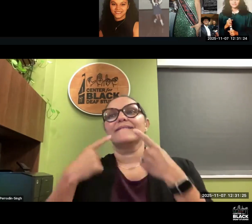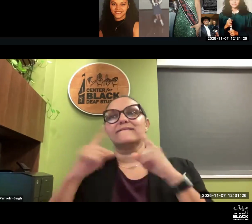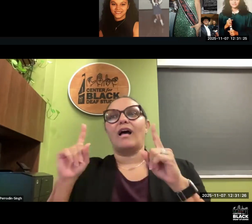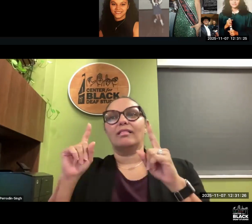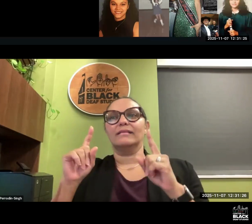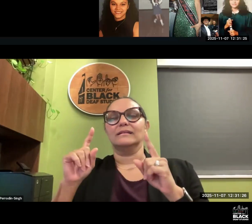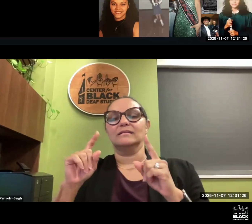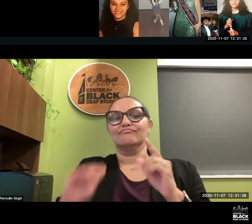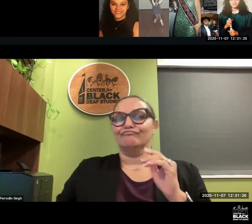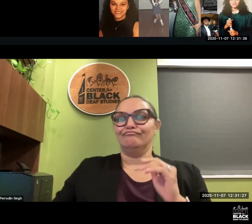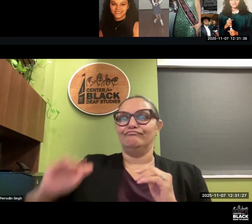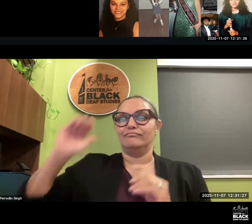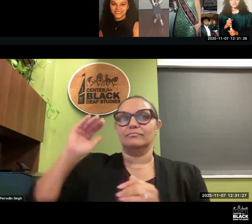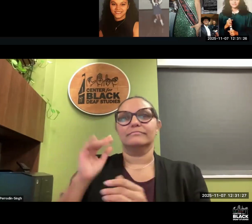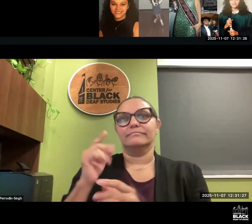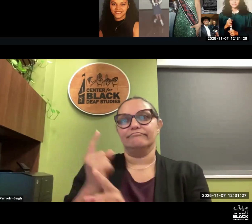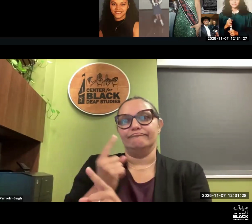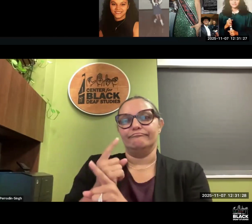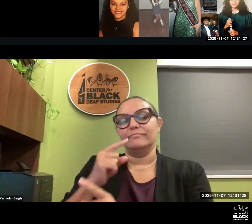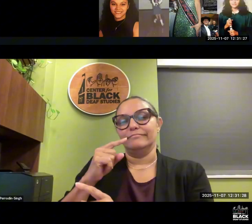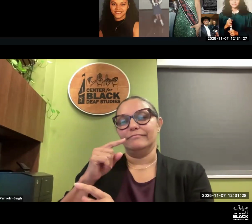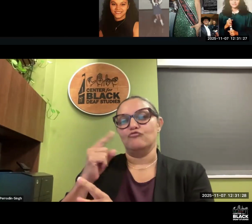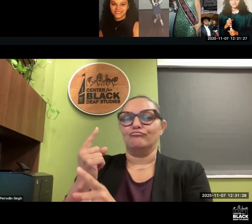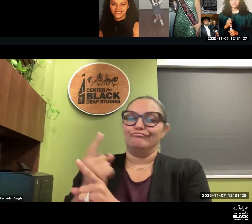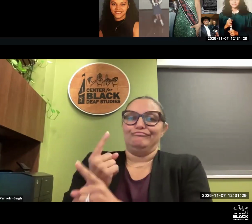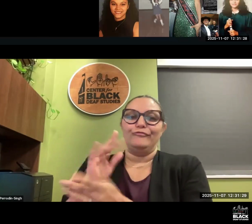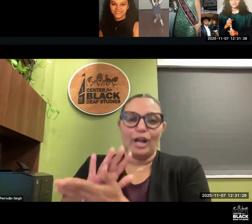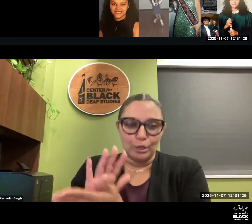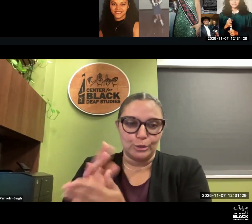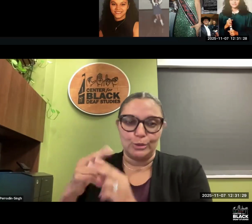that. And then we fast forward to